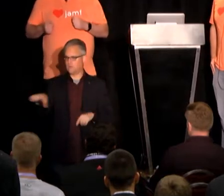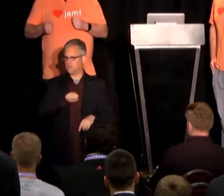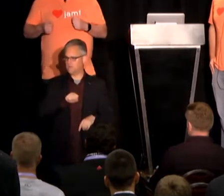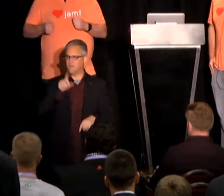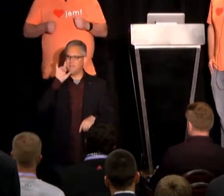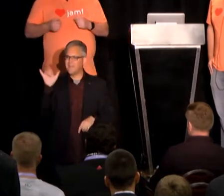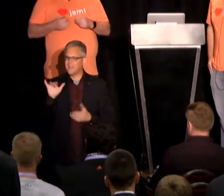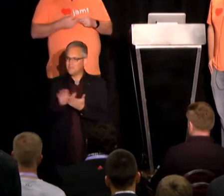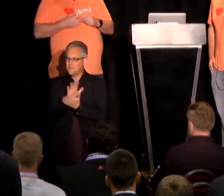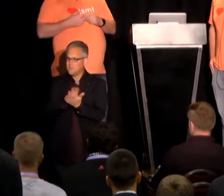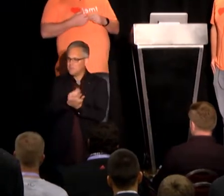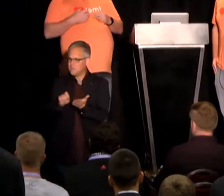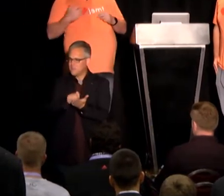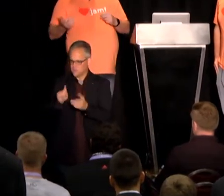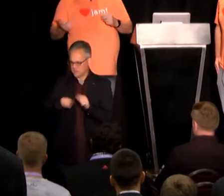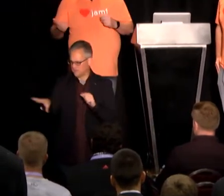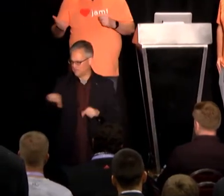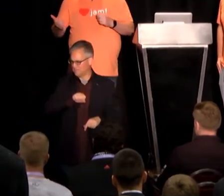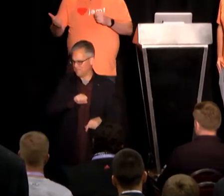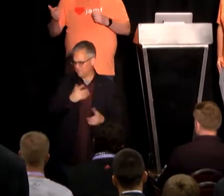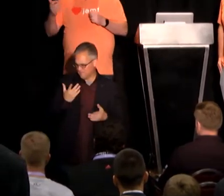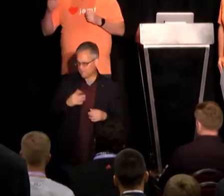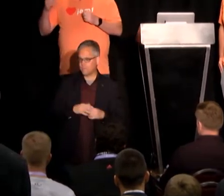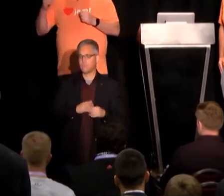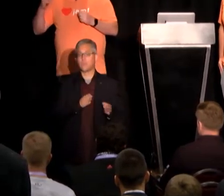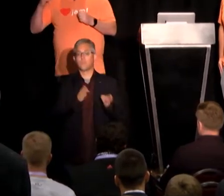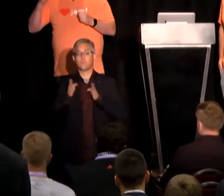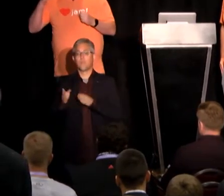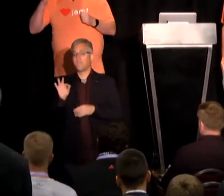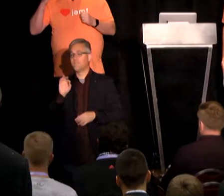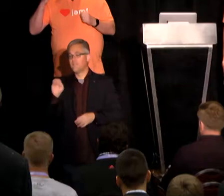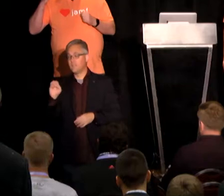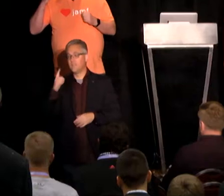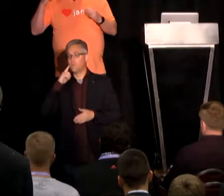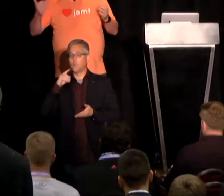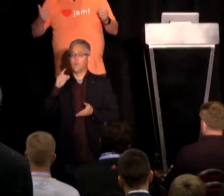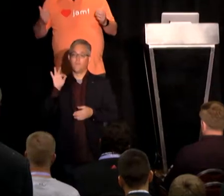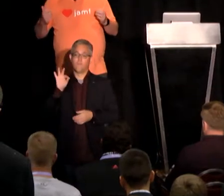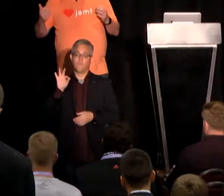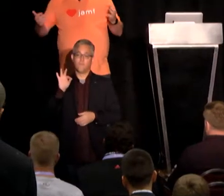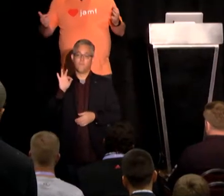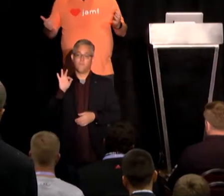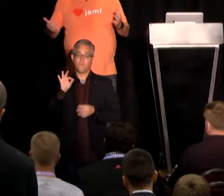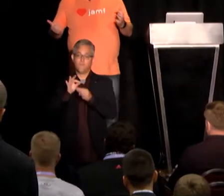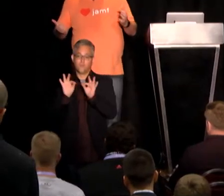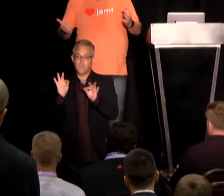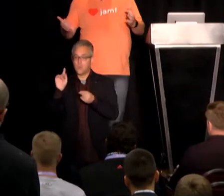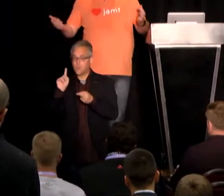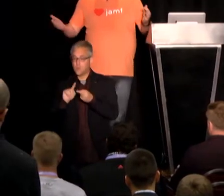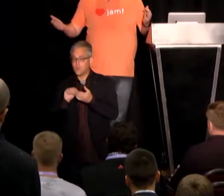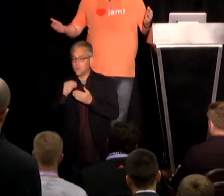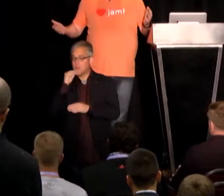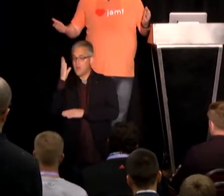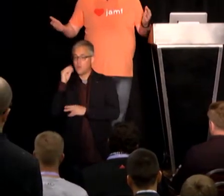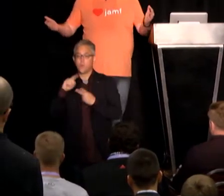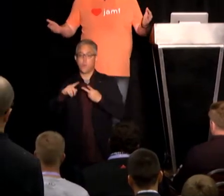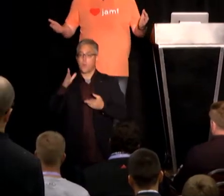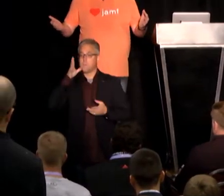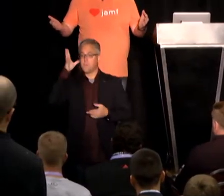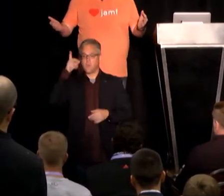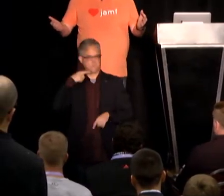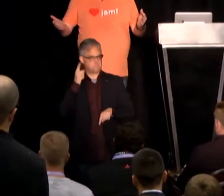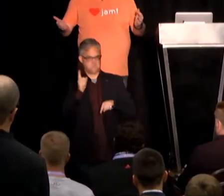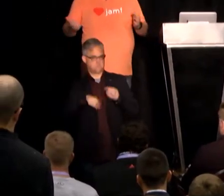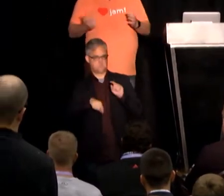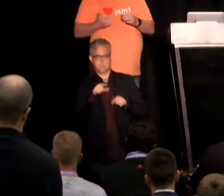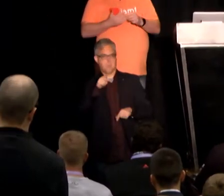pencil. As far as fees go, free and reduced lunch, I'm not gonna pay, you can't make me. That's true, we're public ed, we can't make